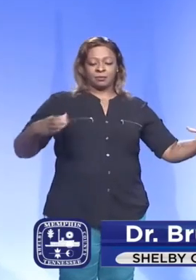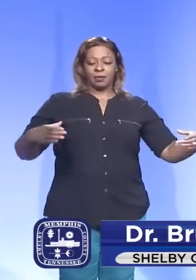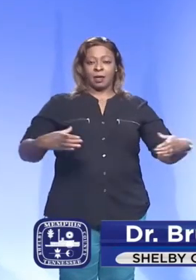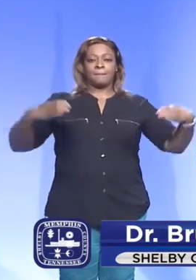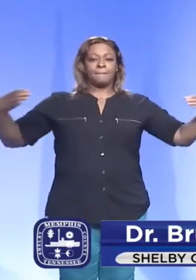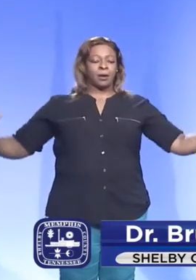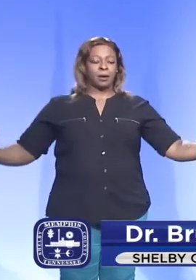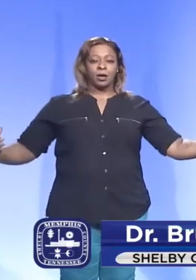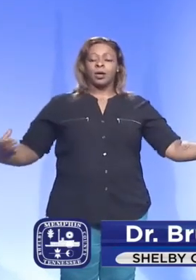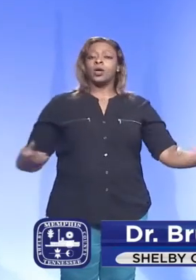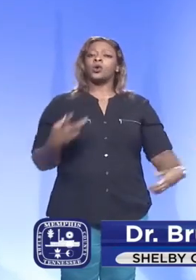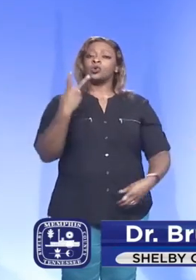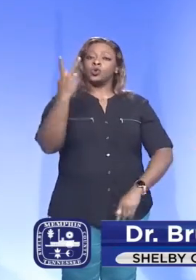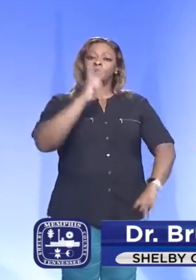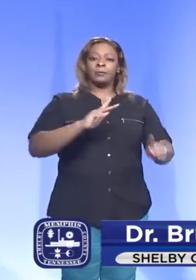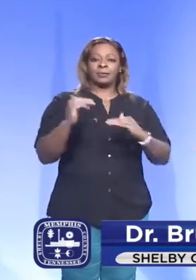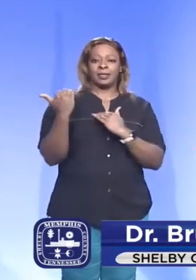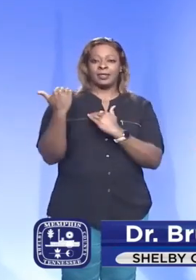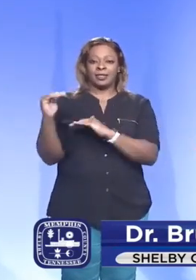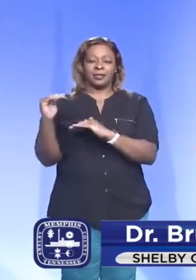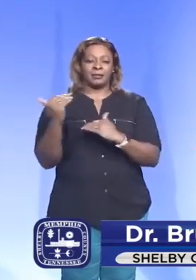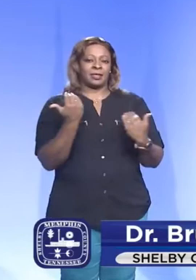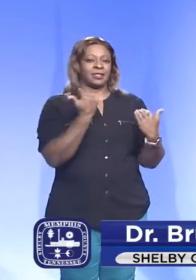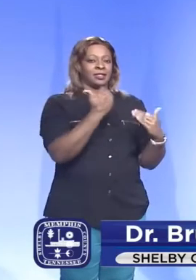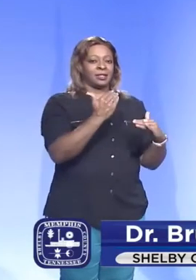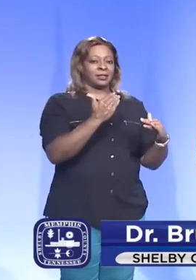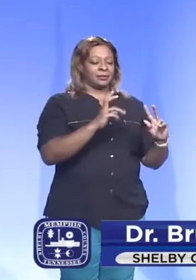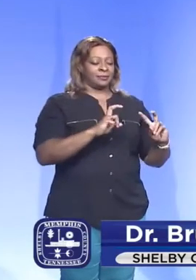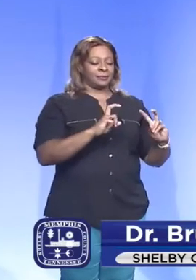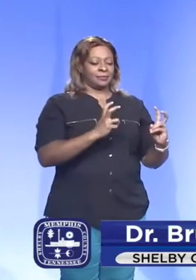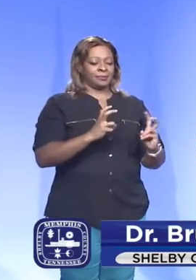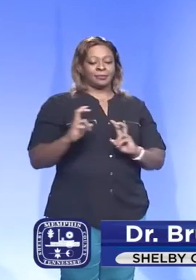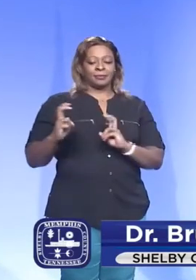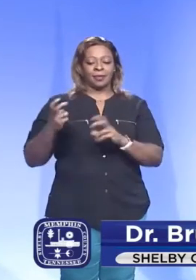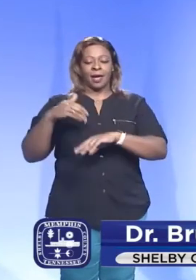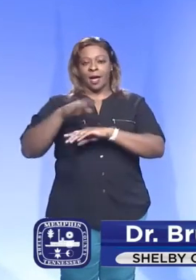No more than 2 people at a booth.